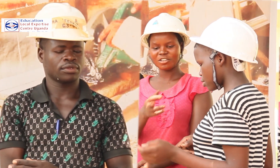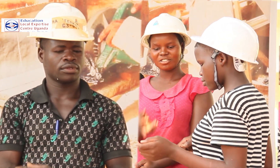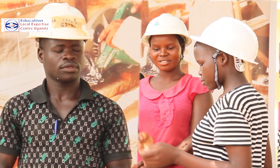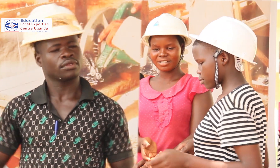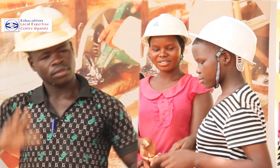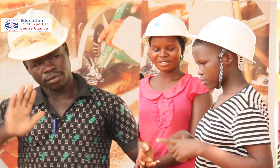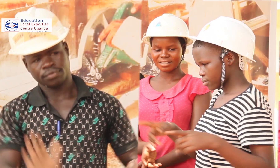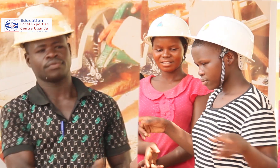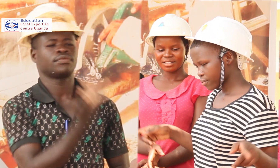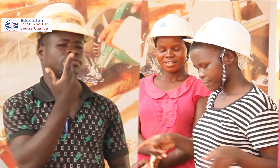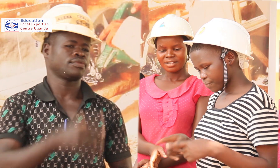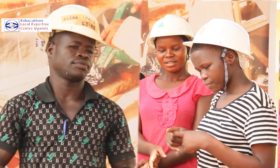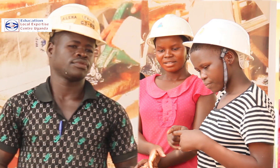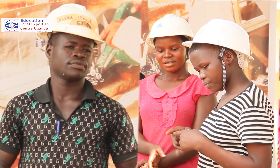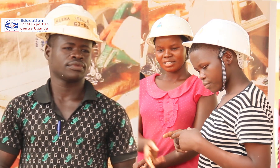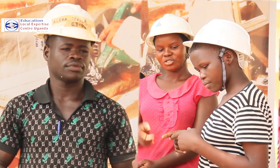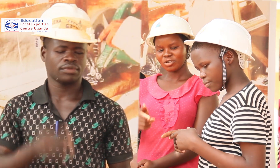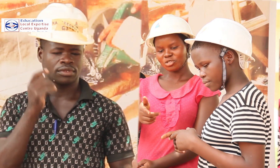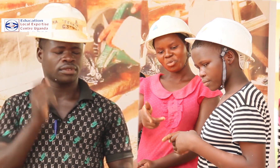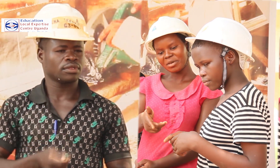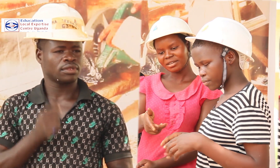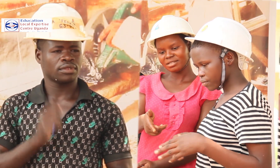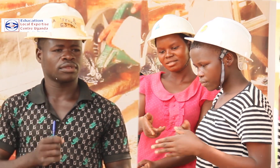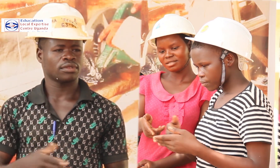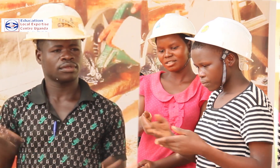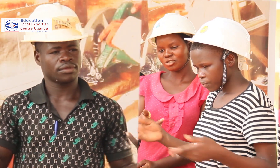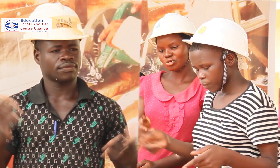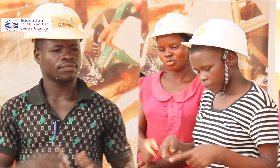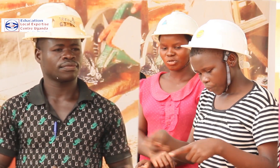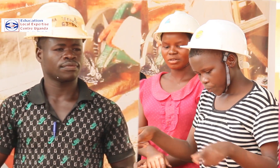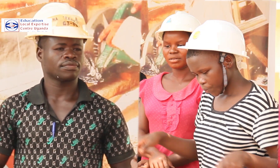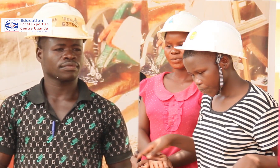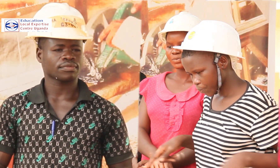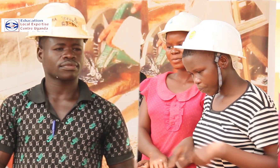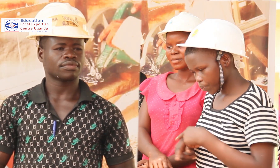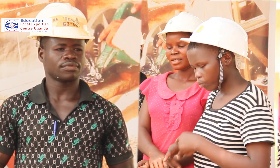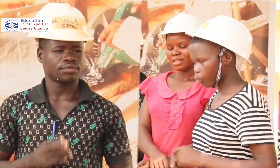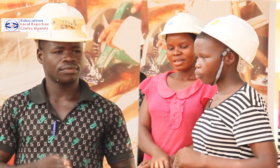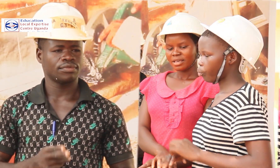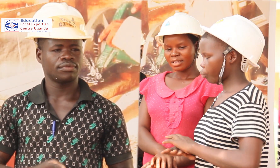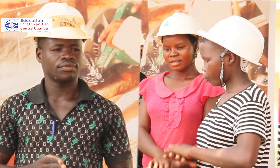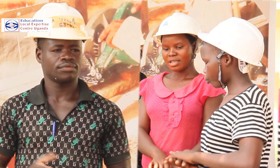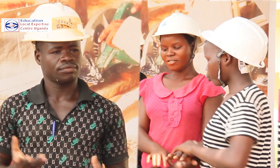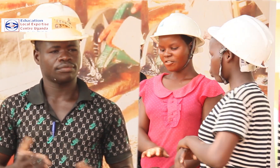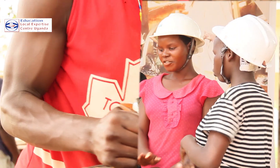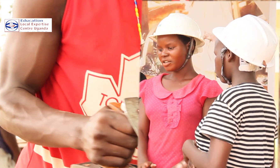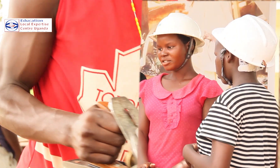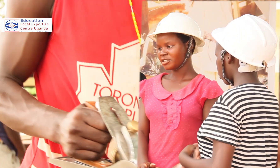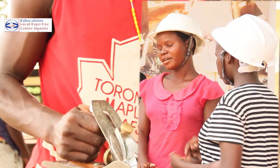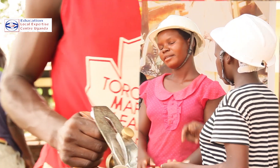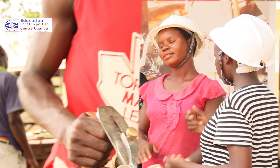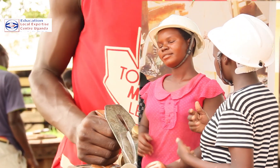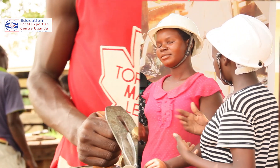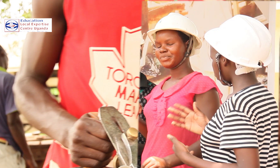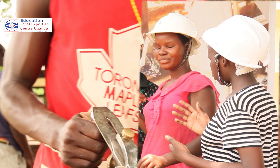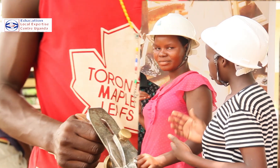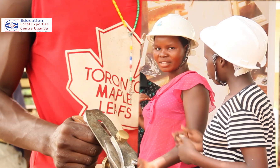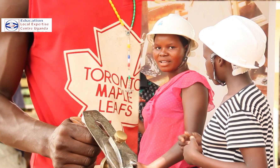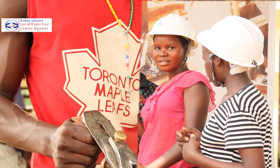After finished it, they tried to make this stool. They have finished.